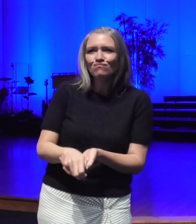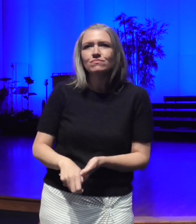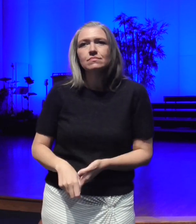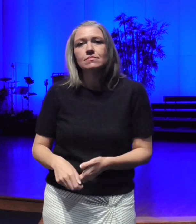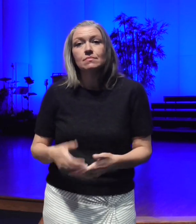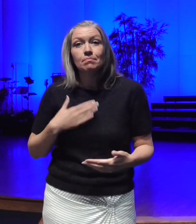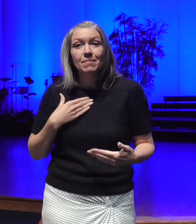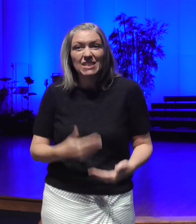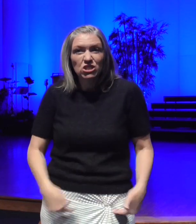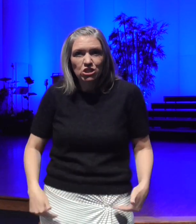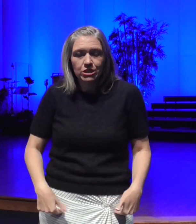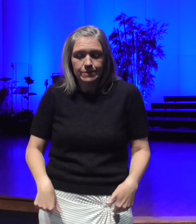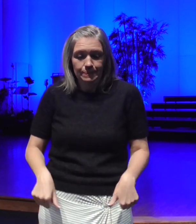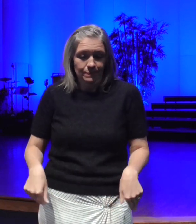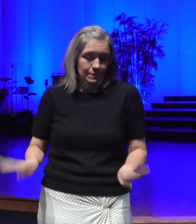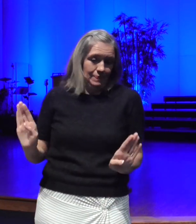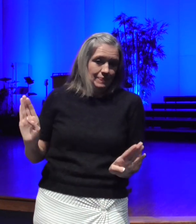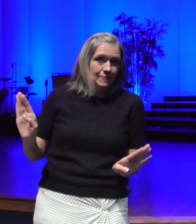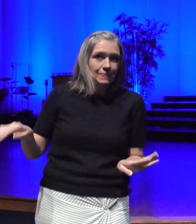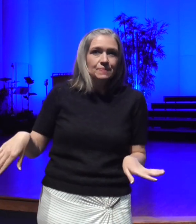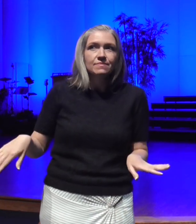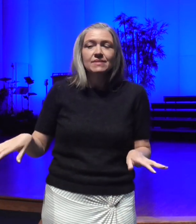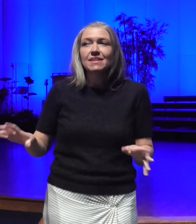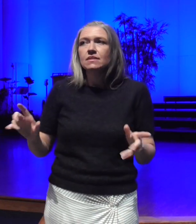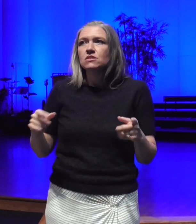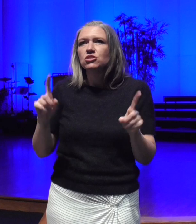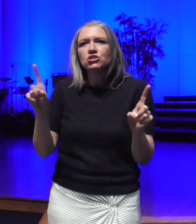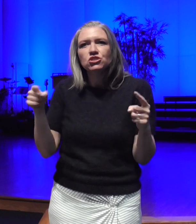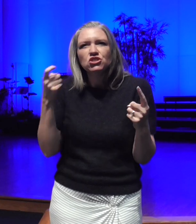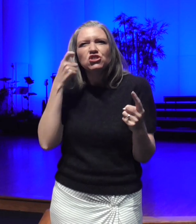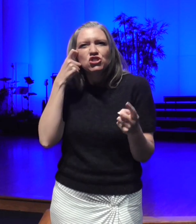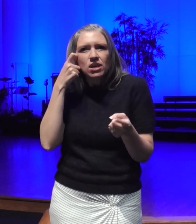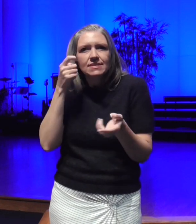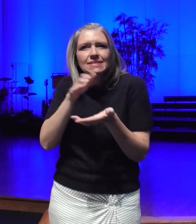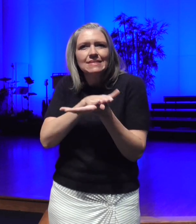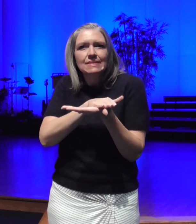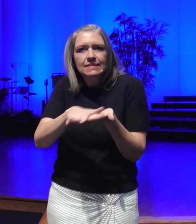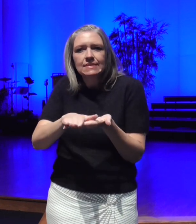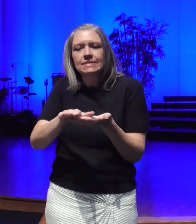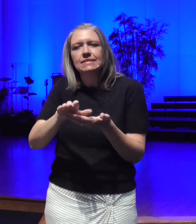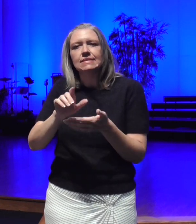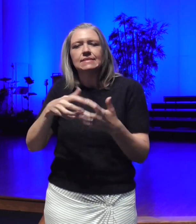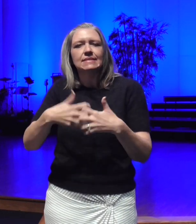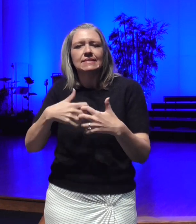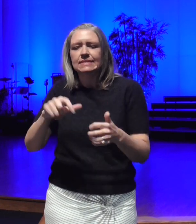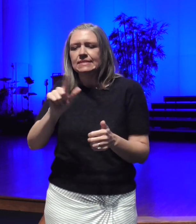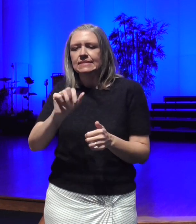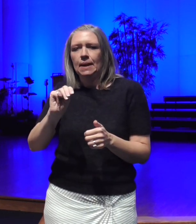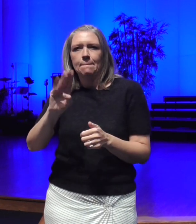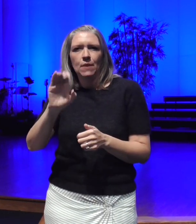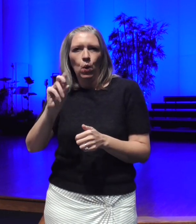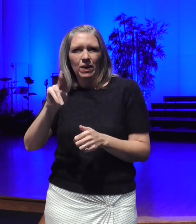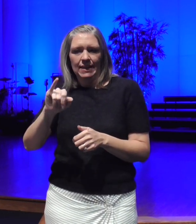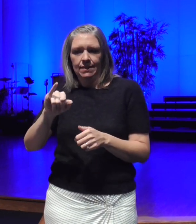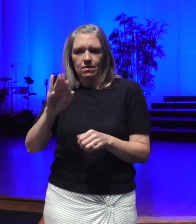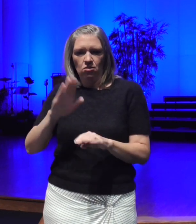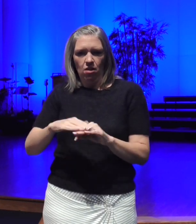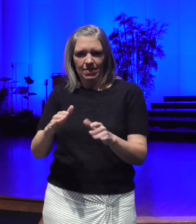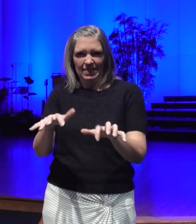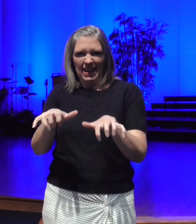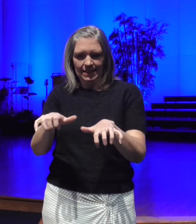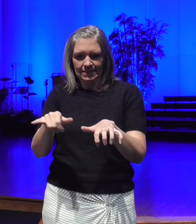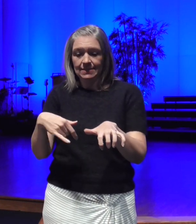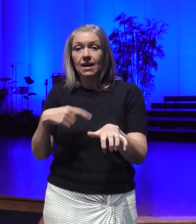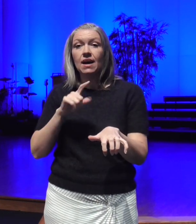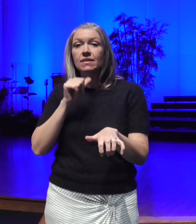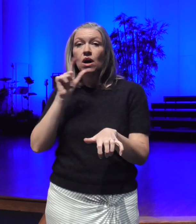In my short skirt. And they had just done the Zamboni on the ice. So not only did I fall, I